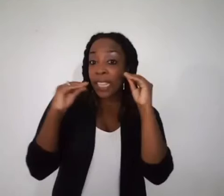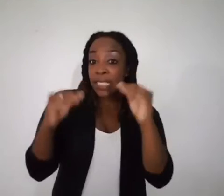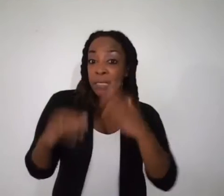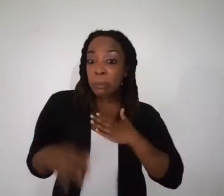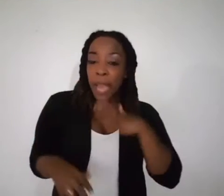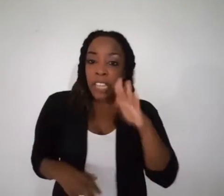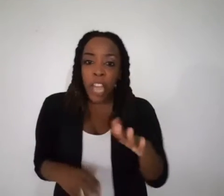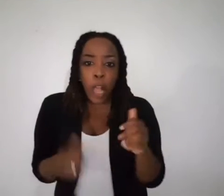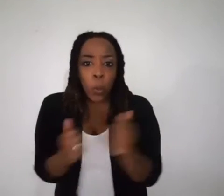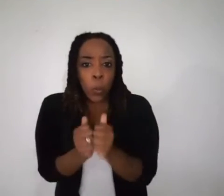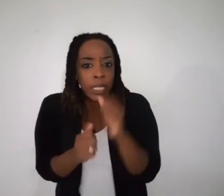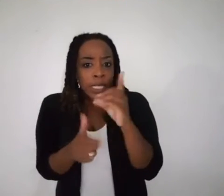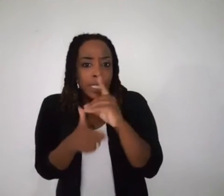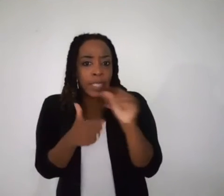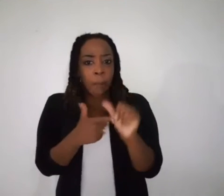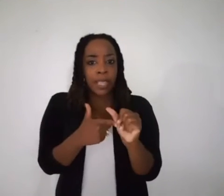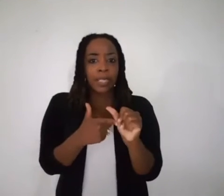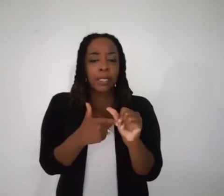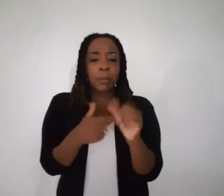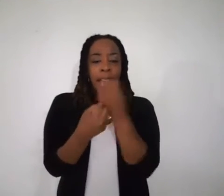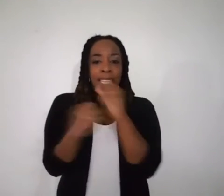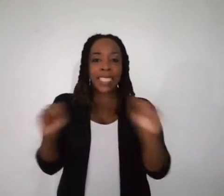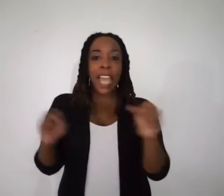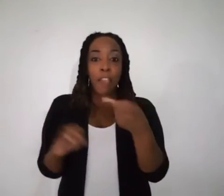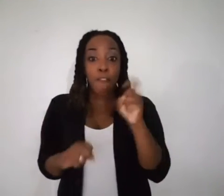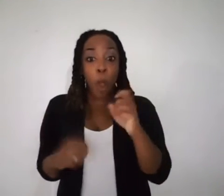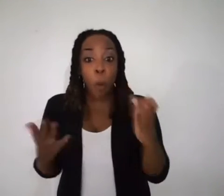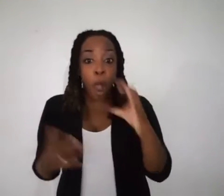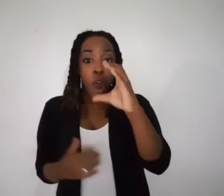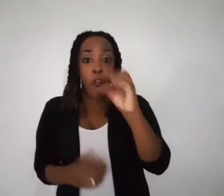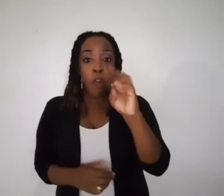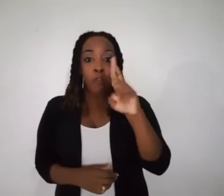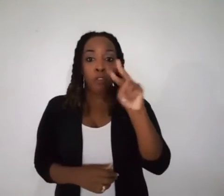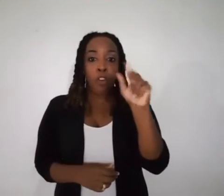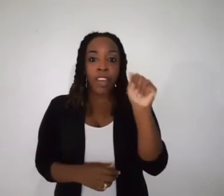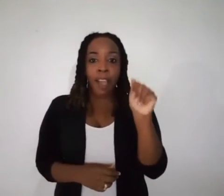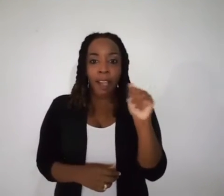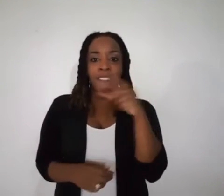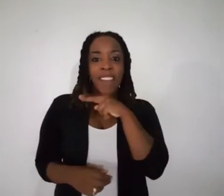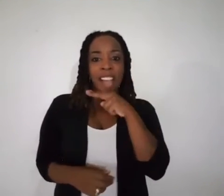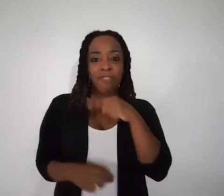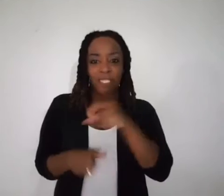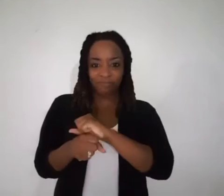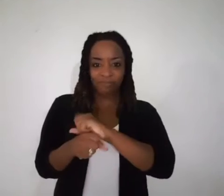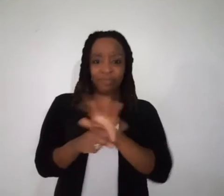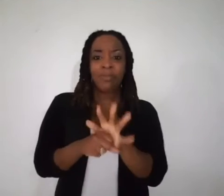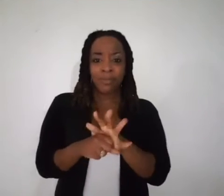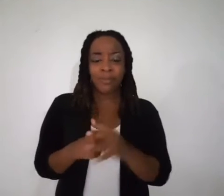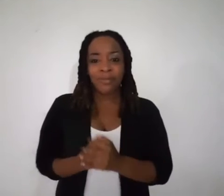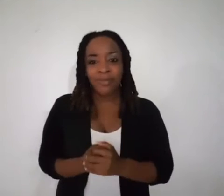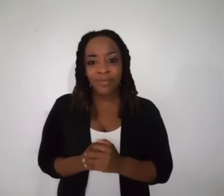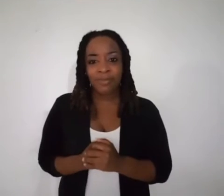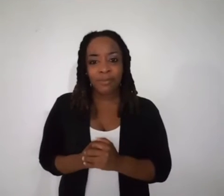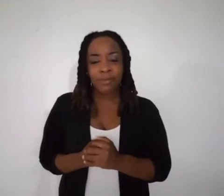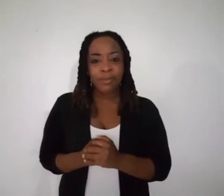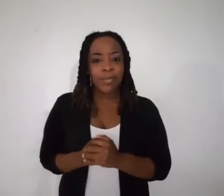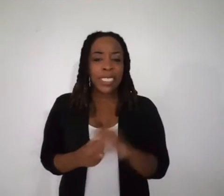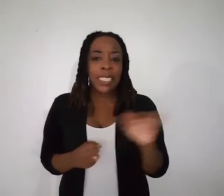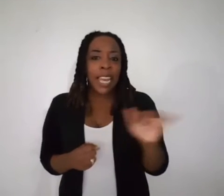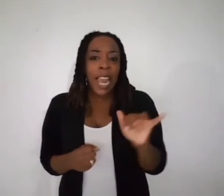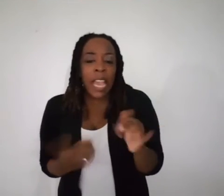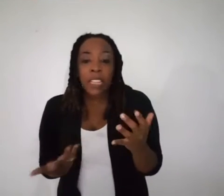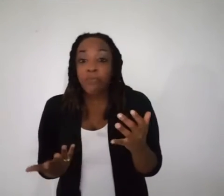safe from coronavirus? So this is like teaching your child with a disability